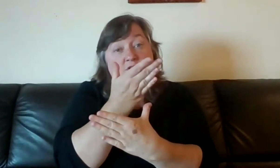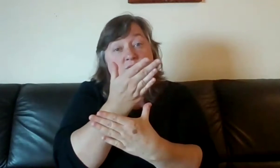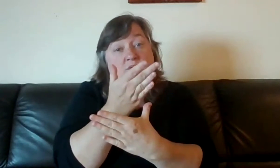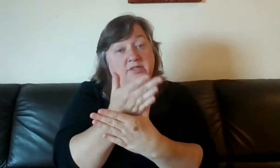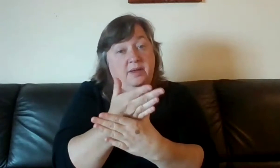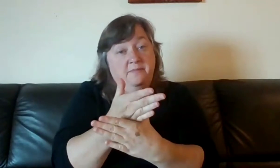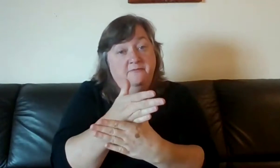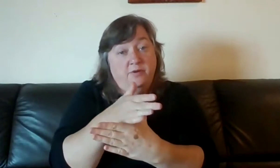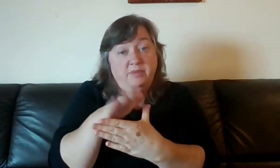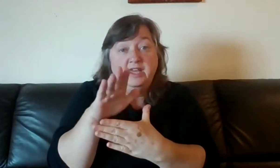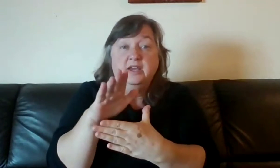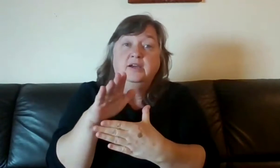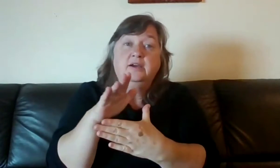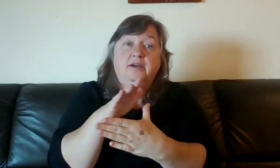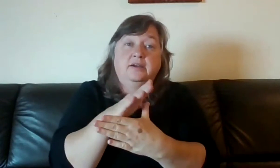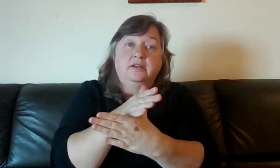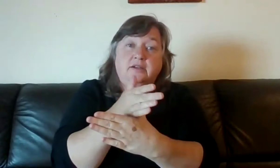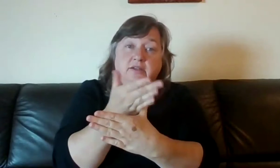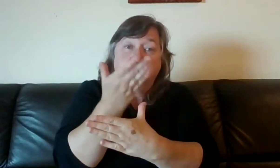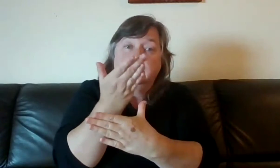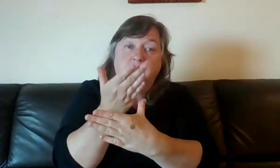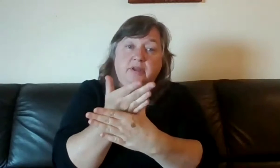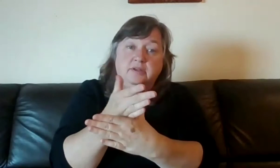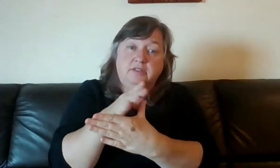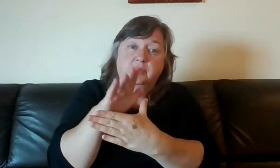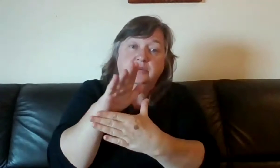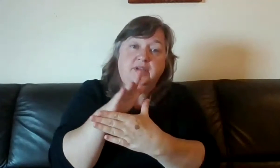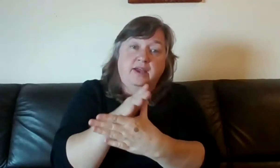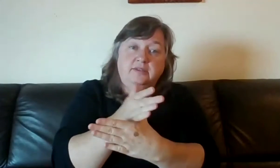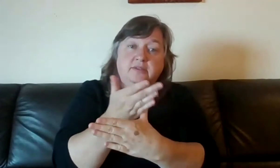you, some for me. A little bit to both sides.